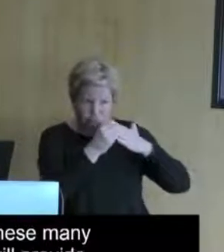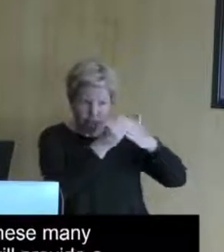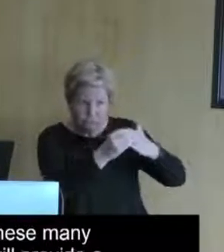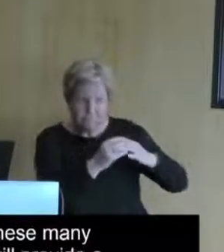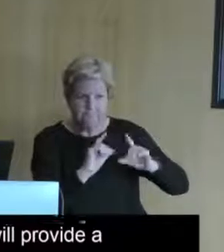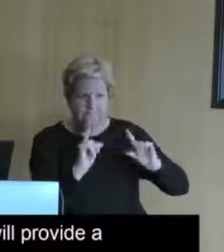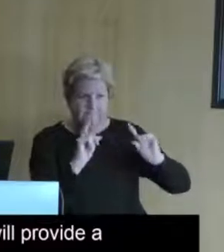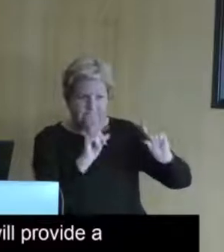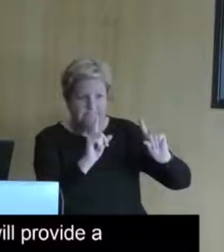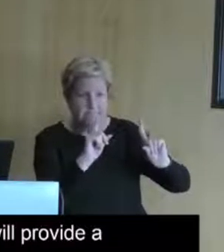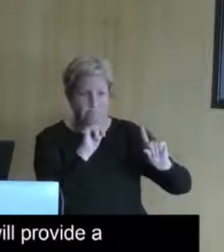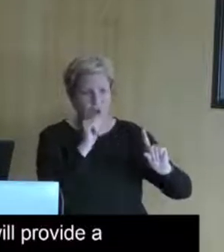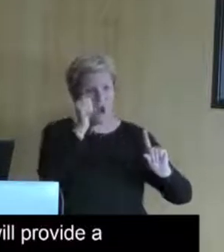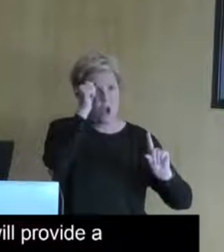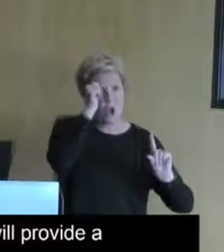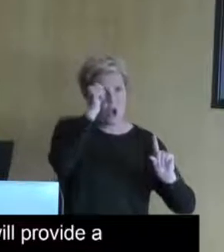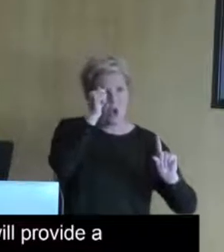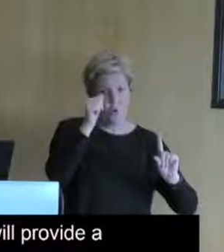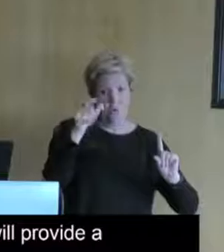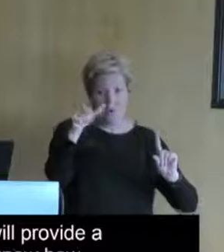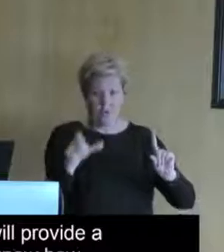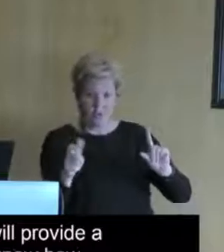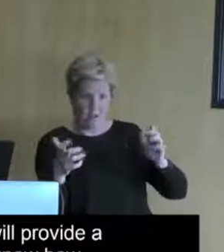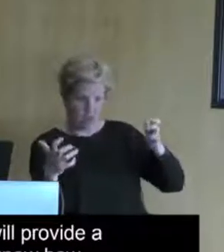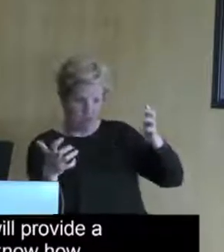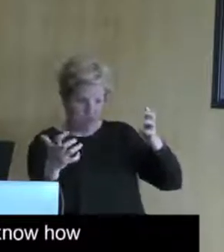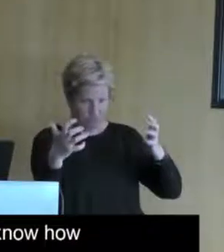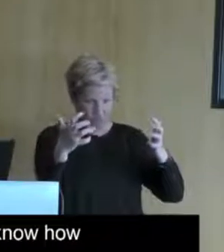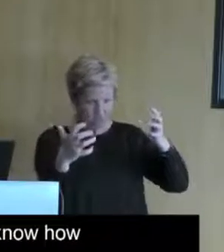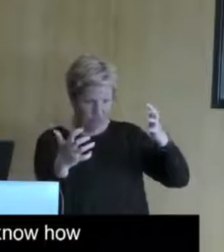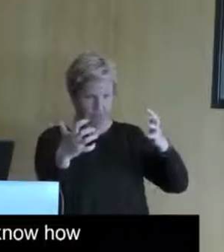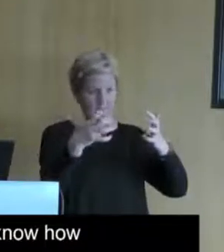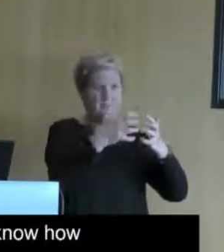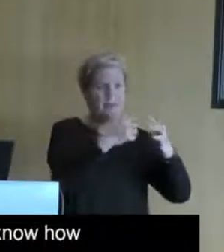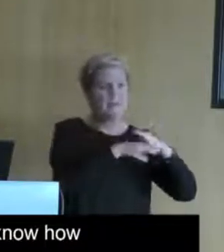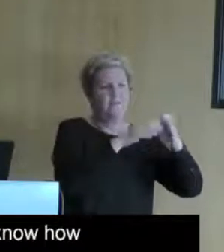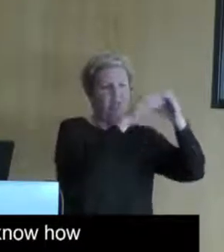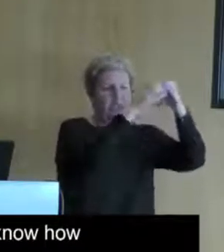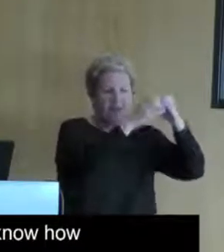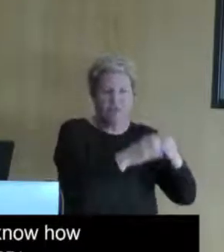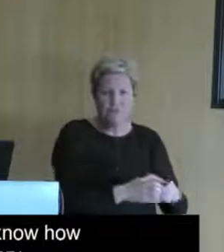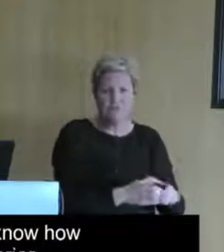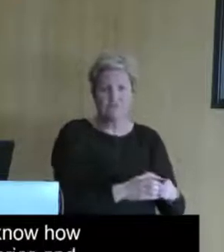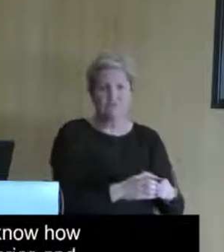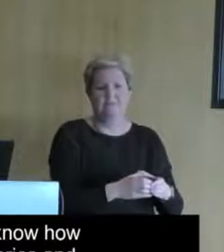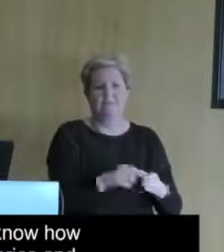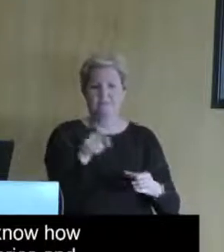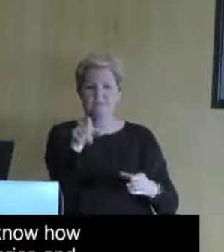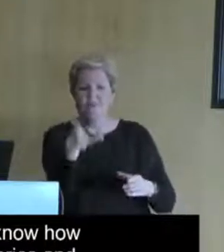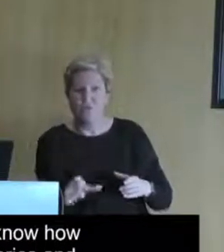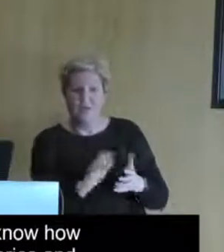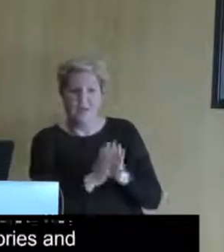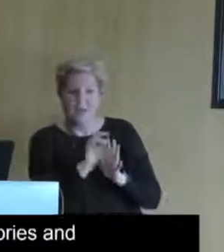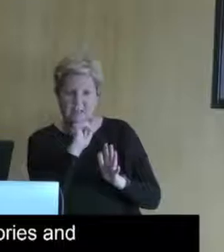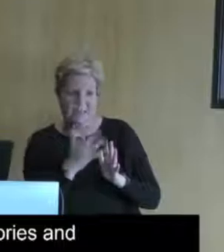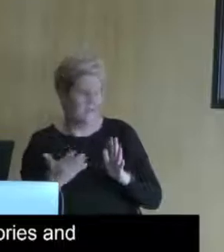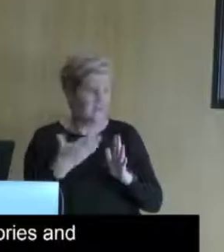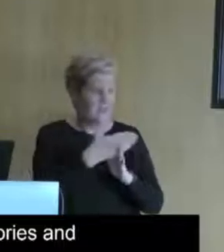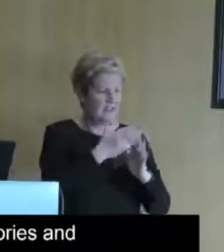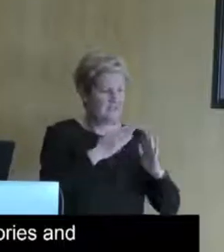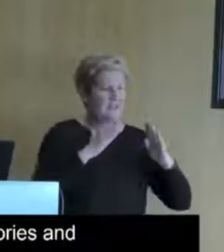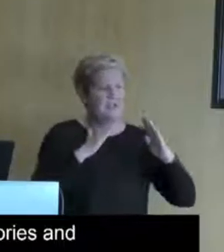able to go and read these many pages of operational guidelines. But what they will do is they will provide